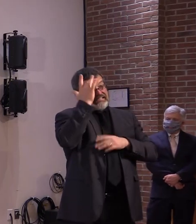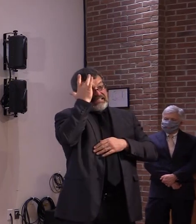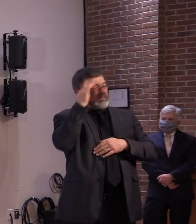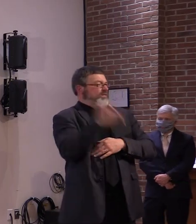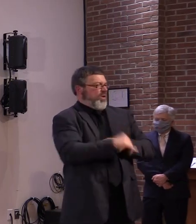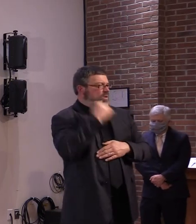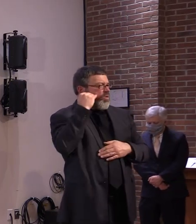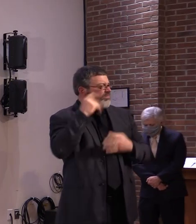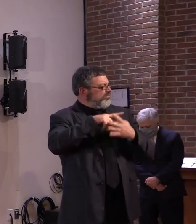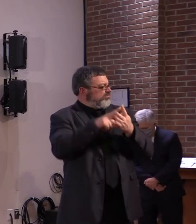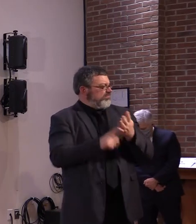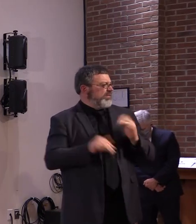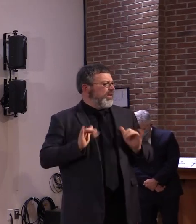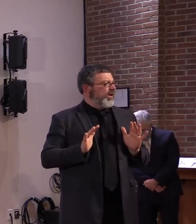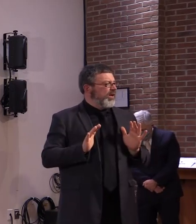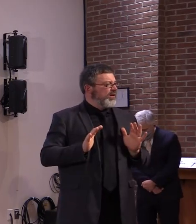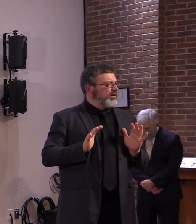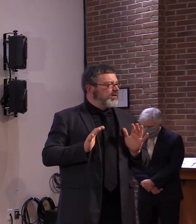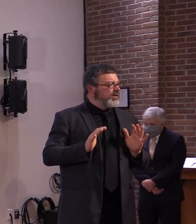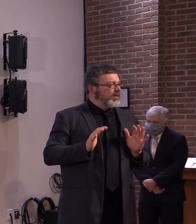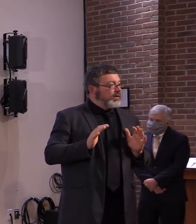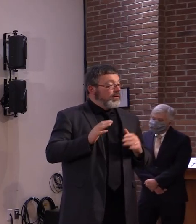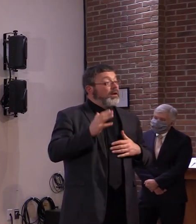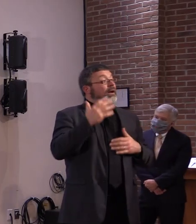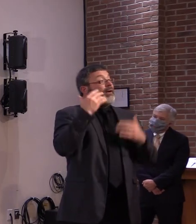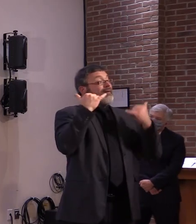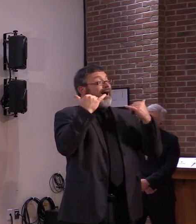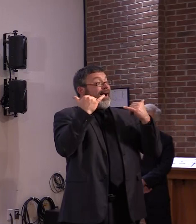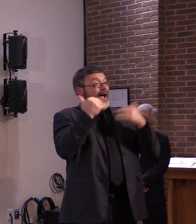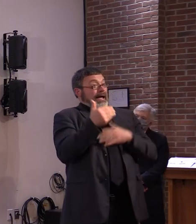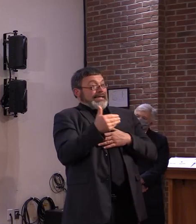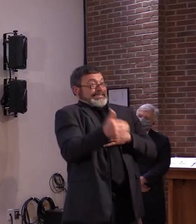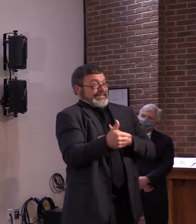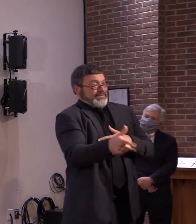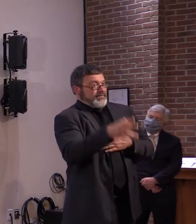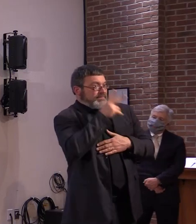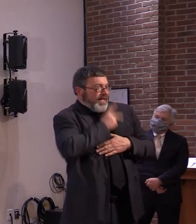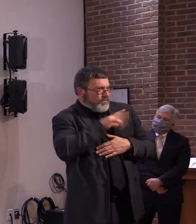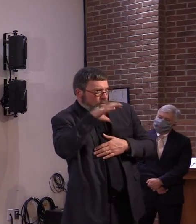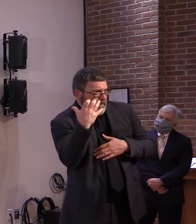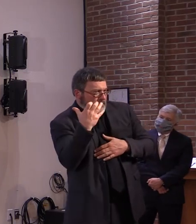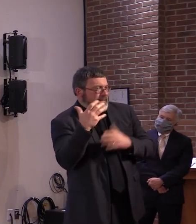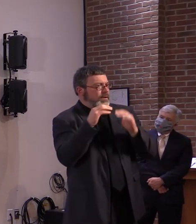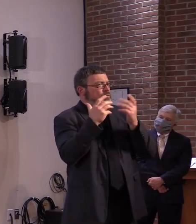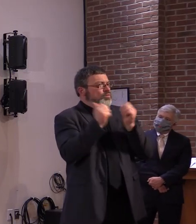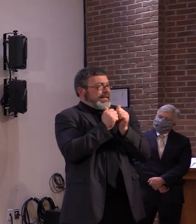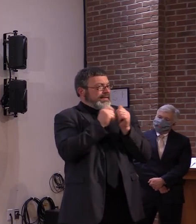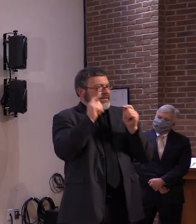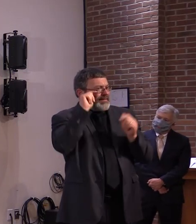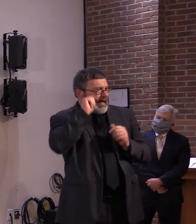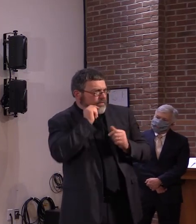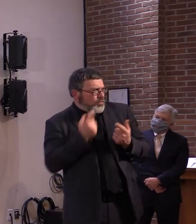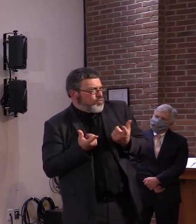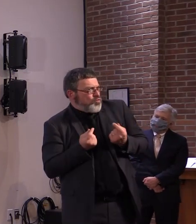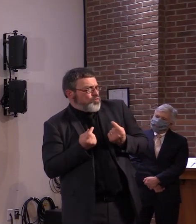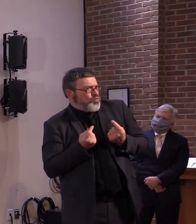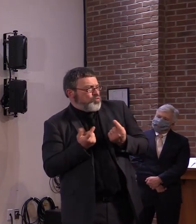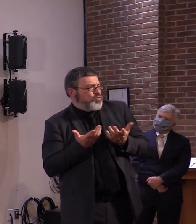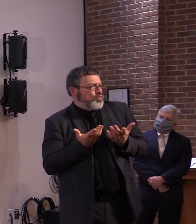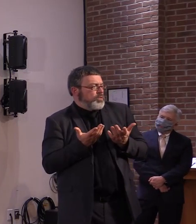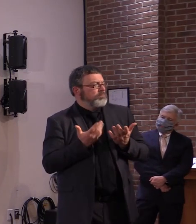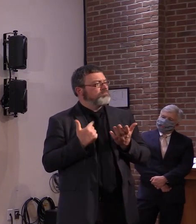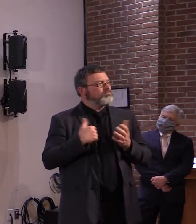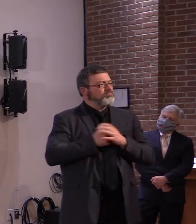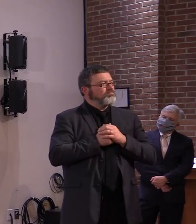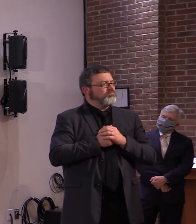teenagers would be that you are much more likely to not know you actually are